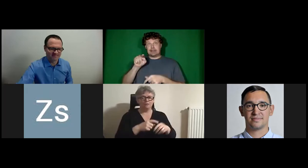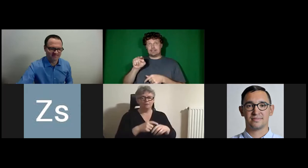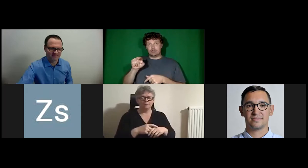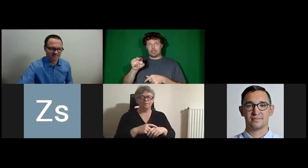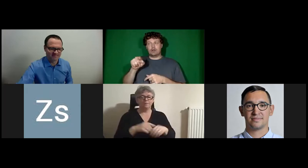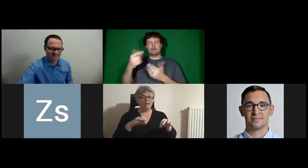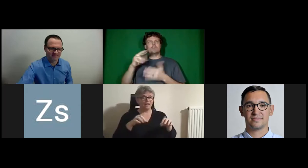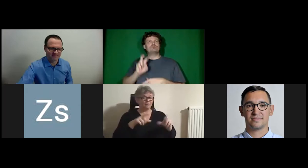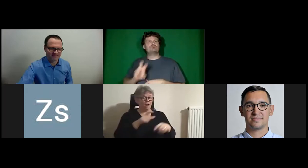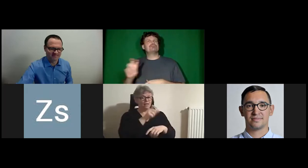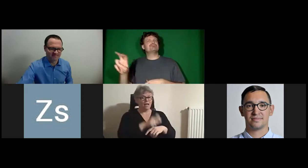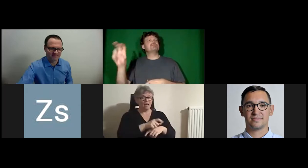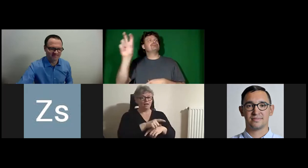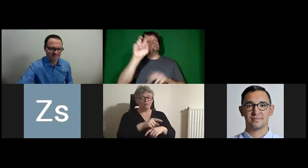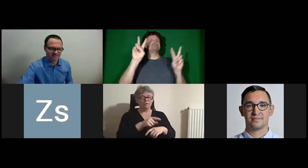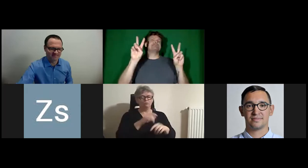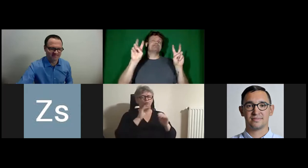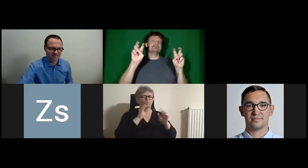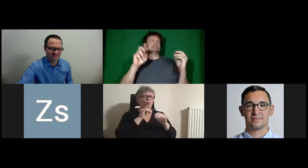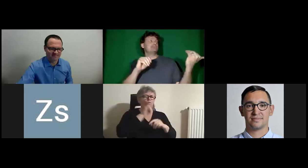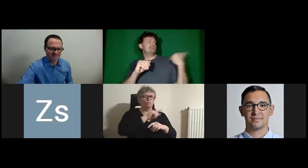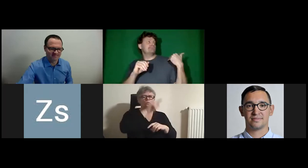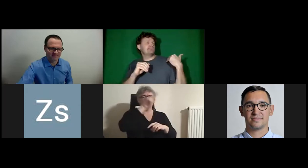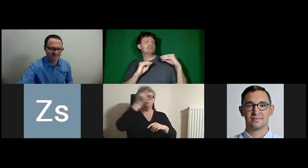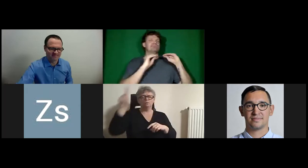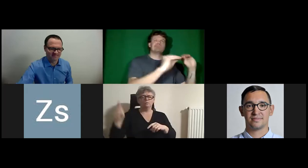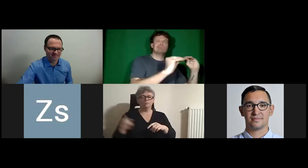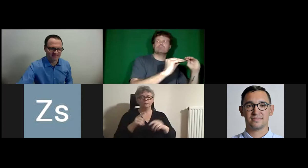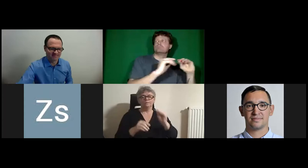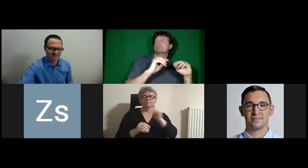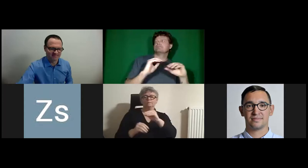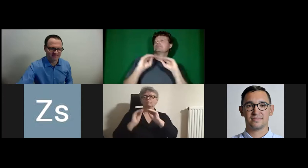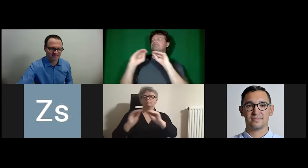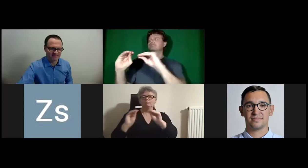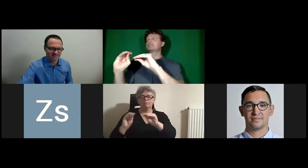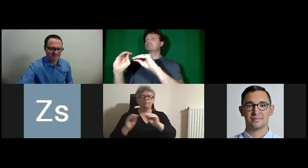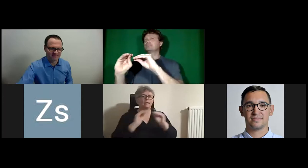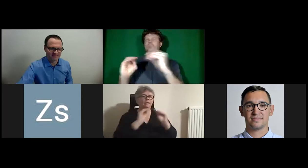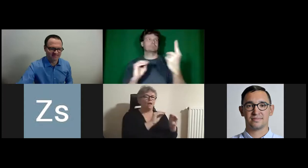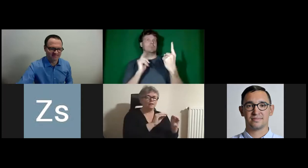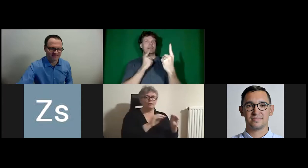She actually worked as a dance instructor and had been